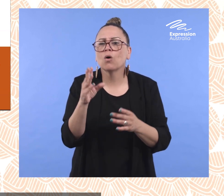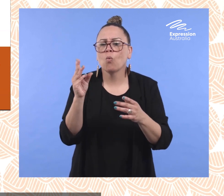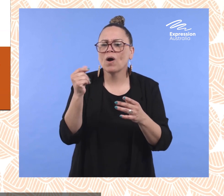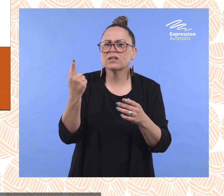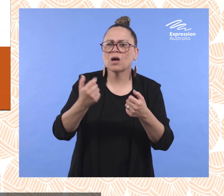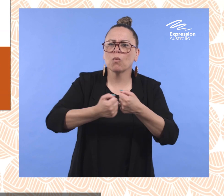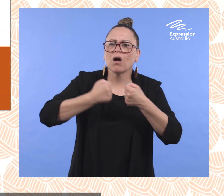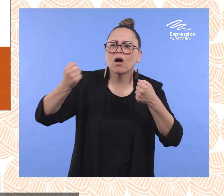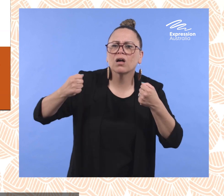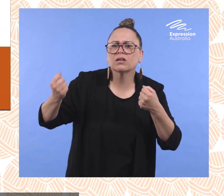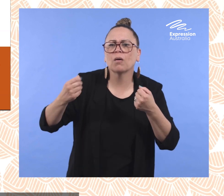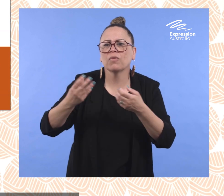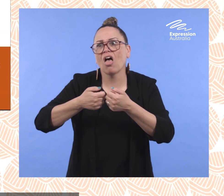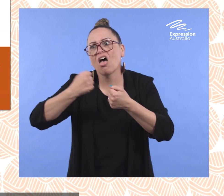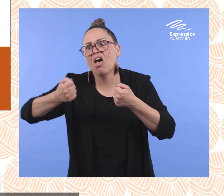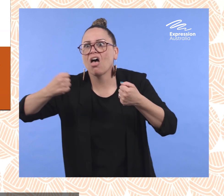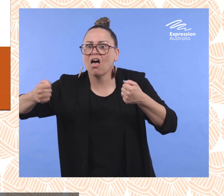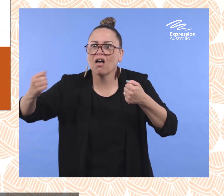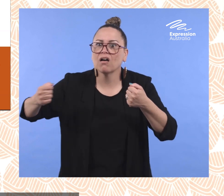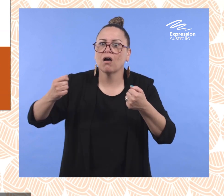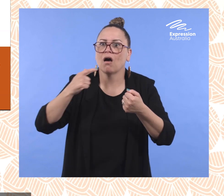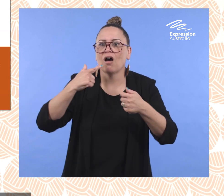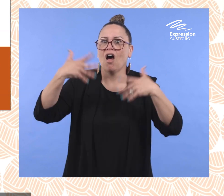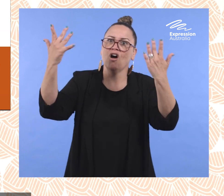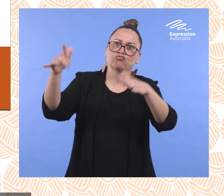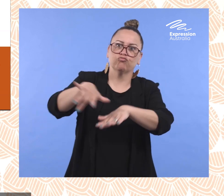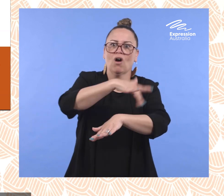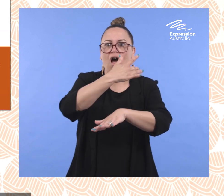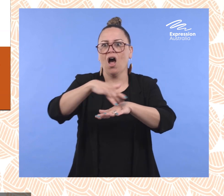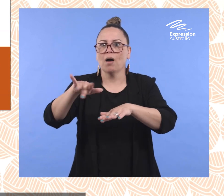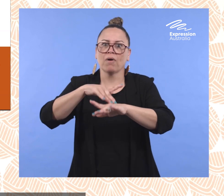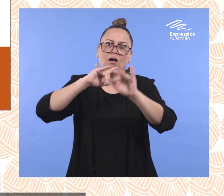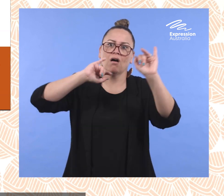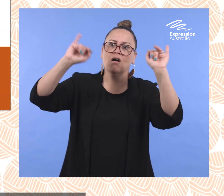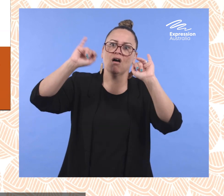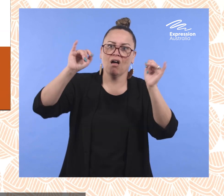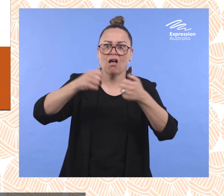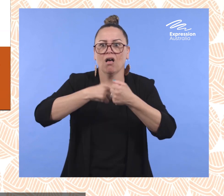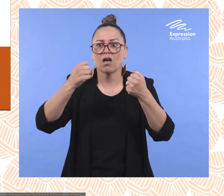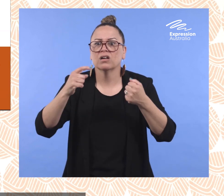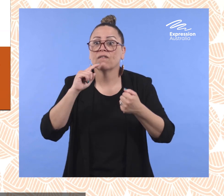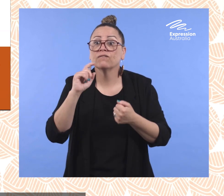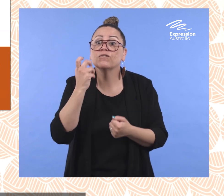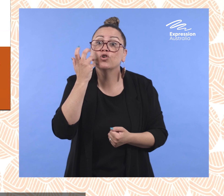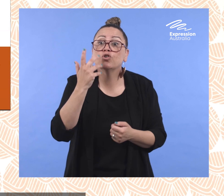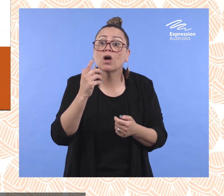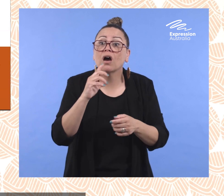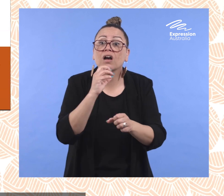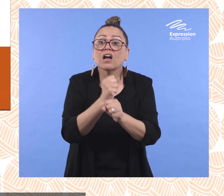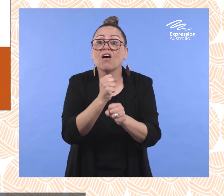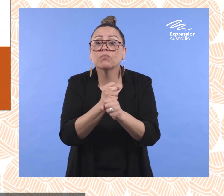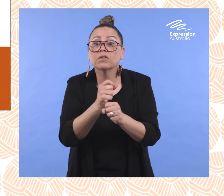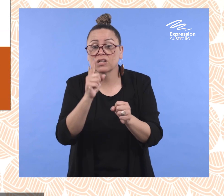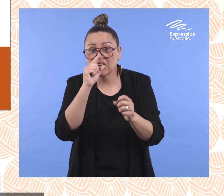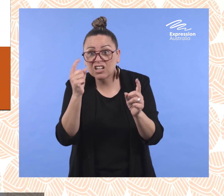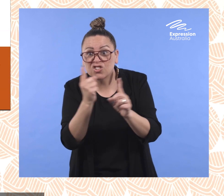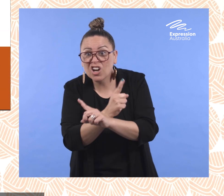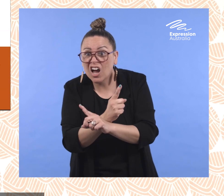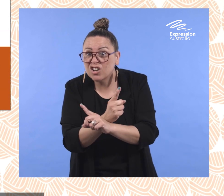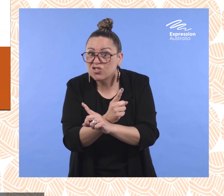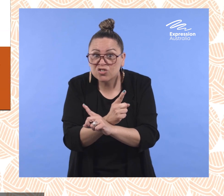something? Catastrophic, but she's saying, yeah, potentially a future government could change it,